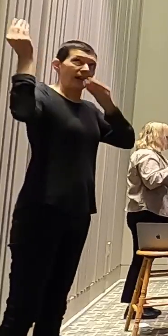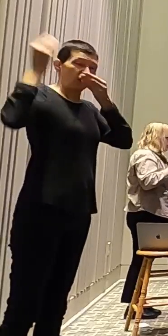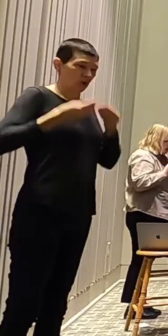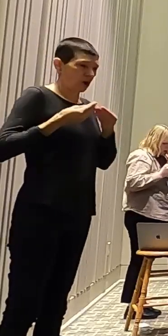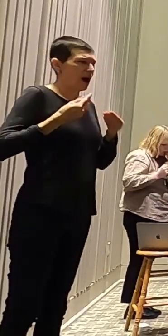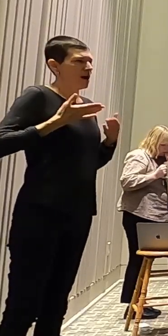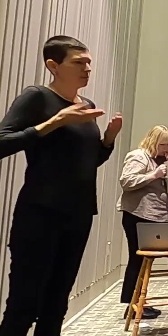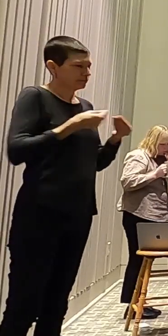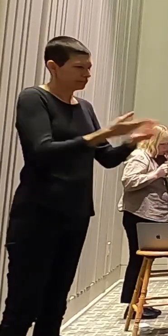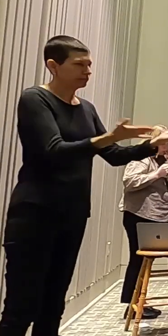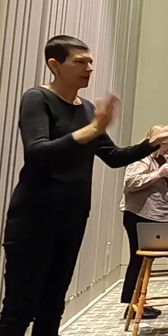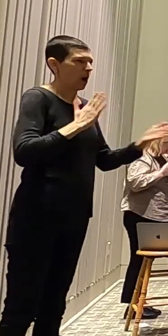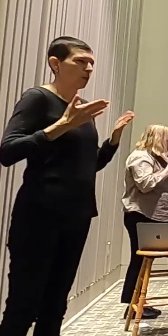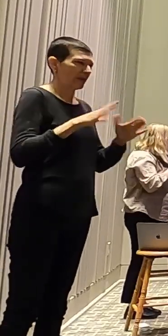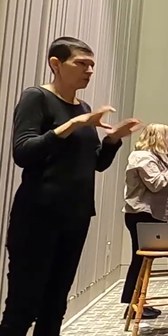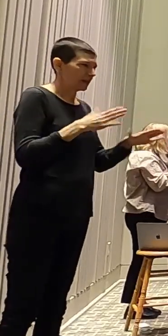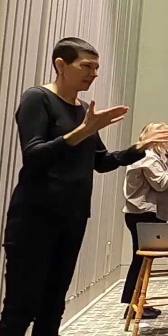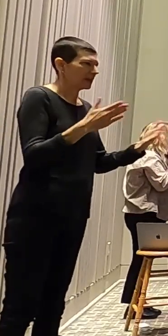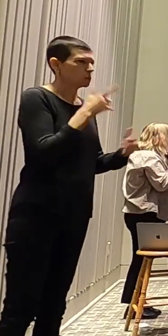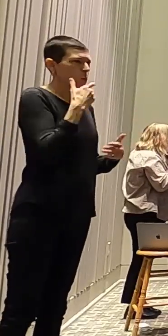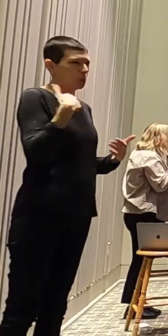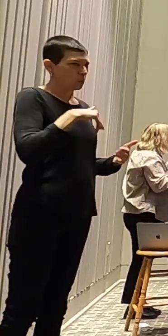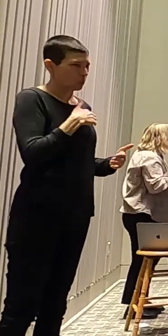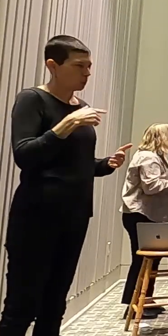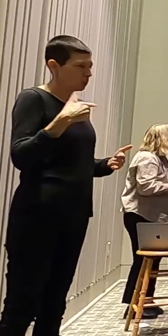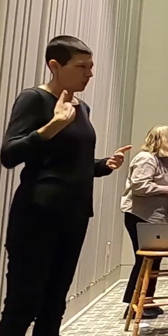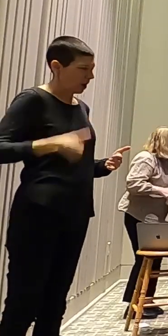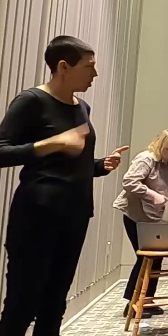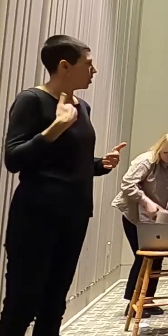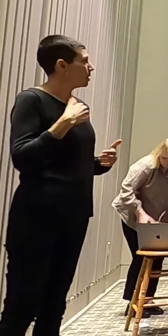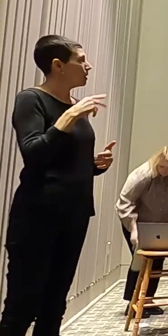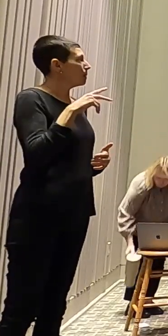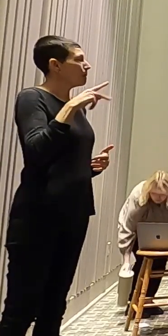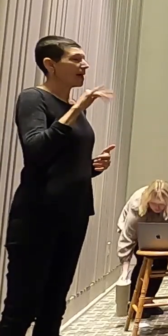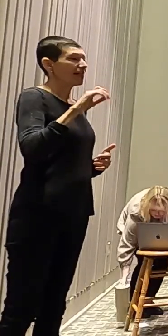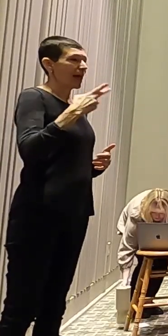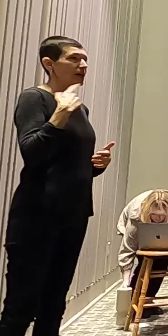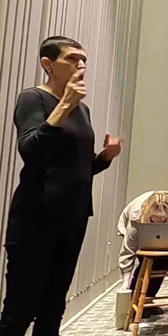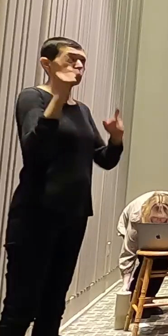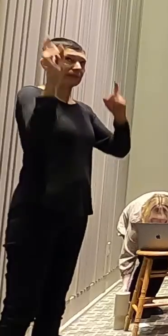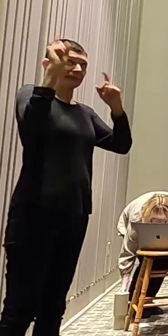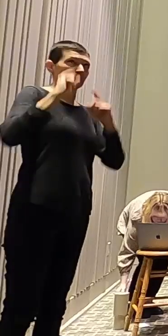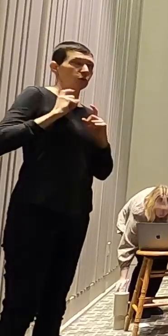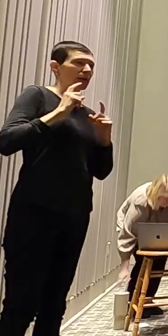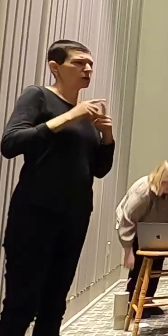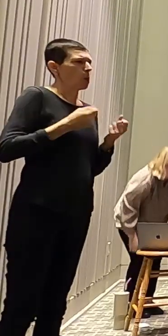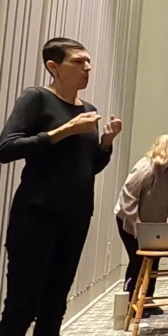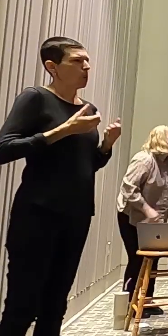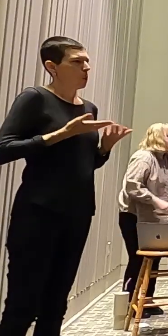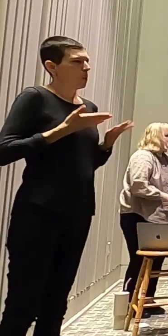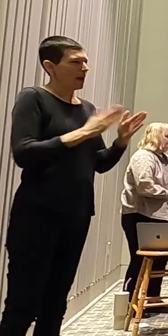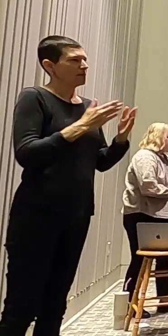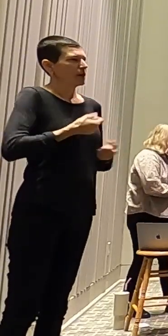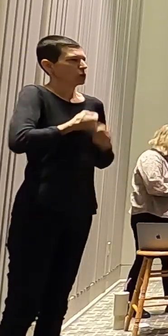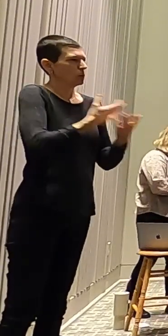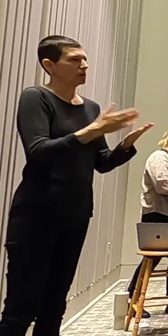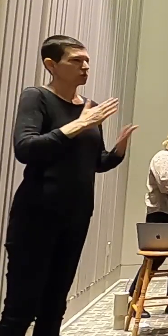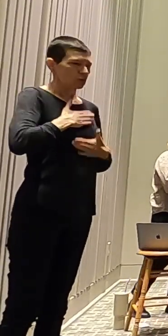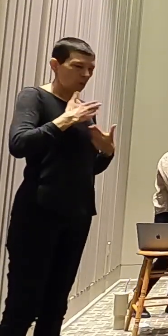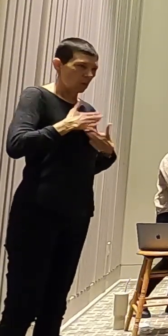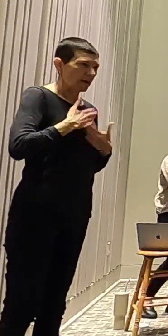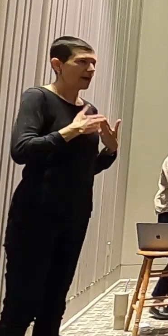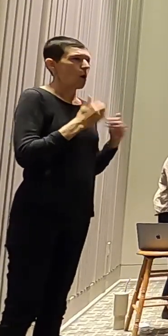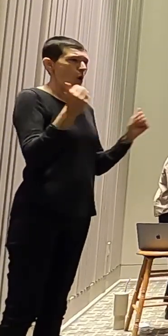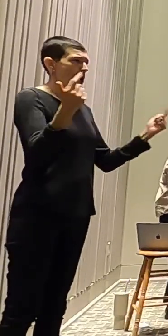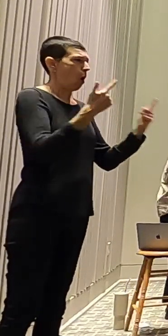things, of who we are. The potlatch was given to us as a way of expressing joy. Everyone on earth